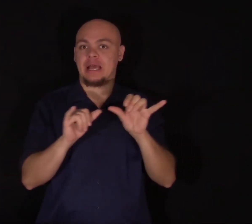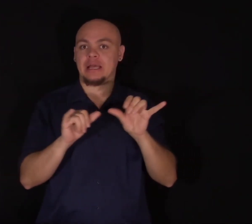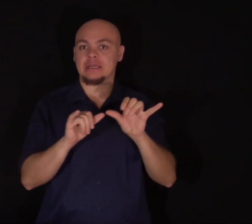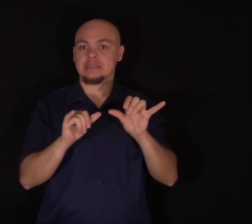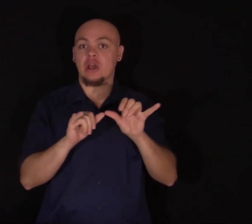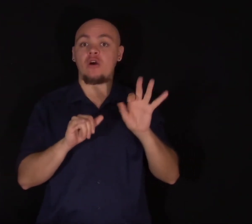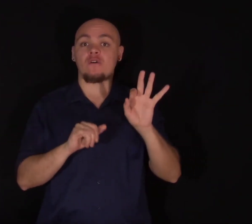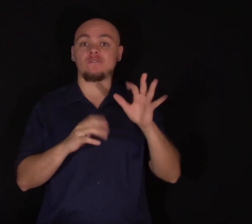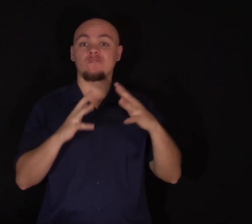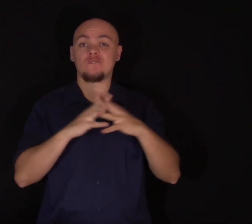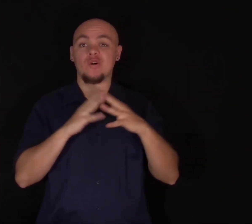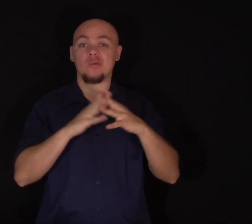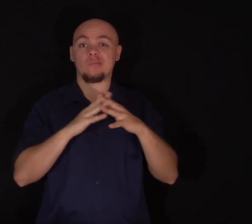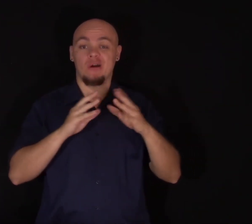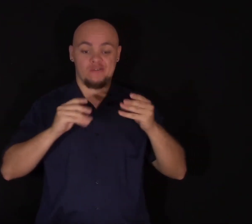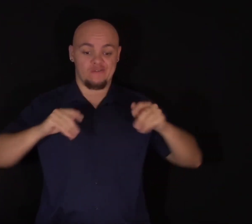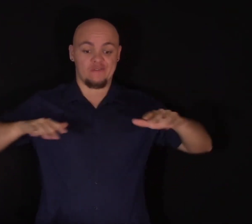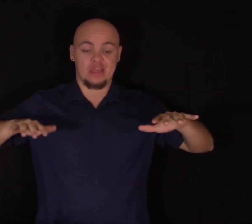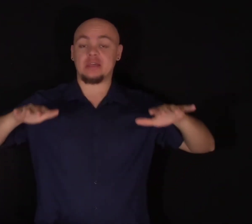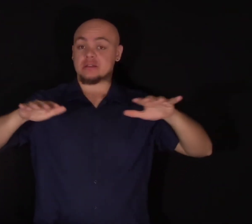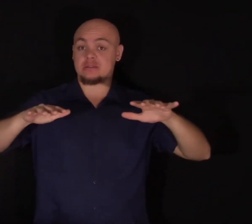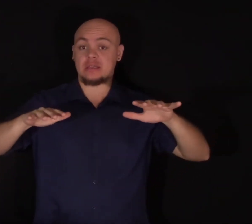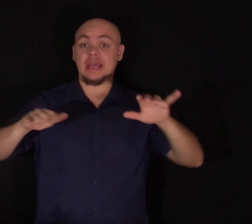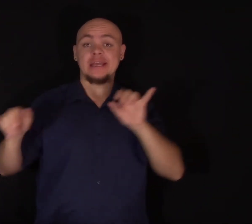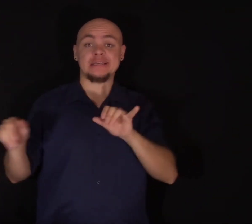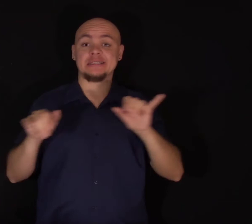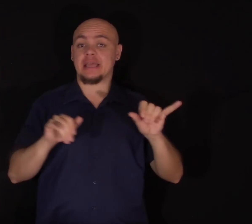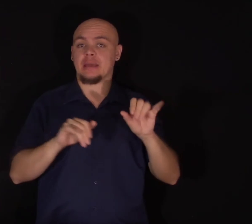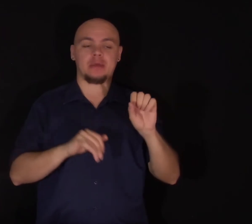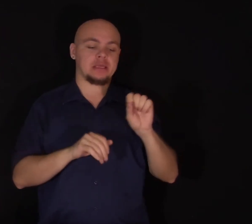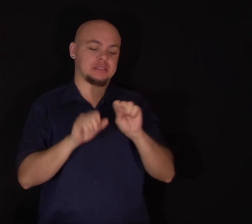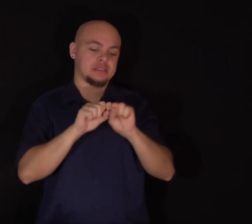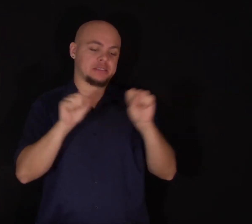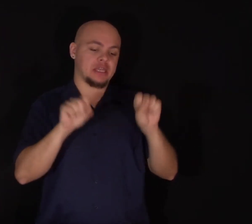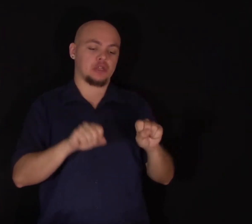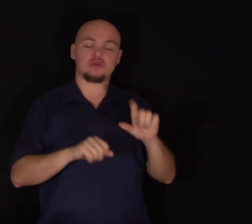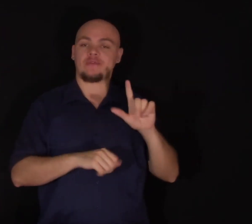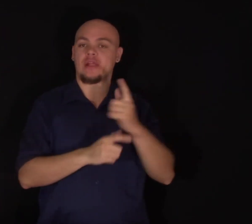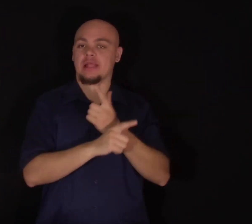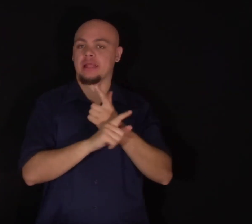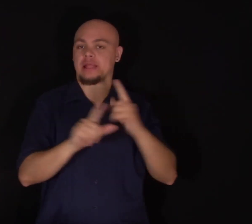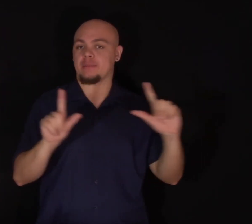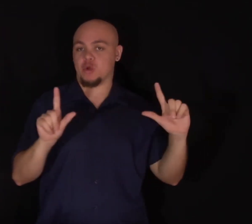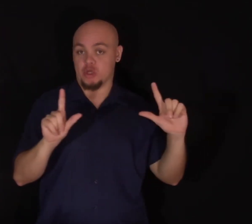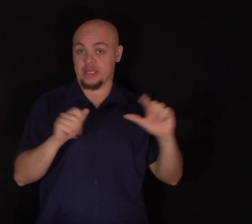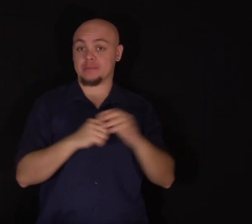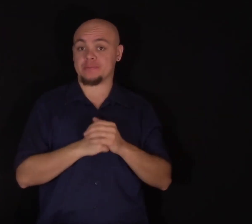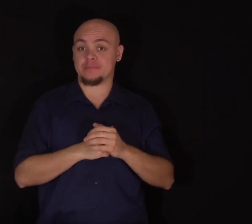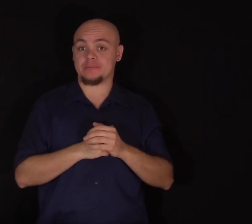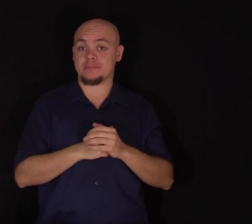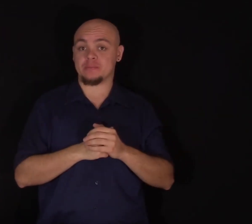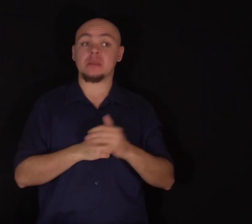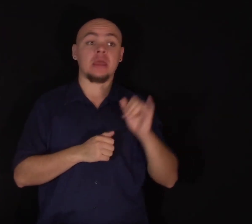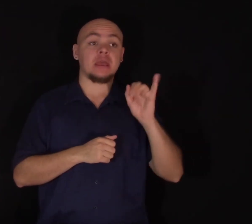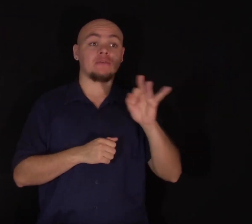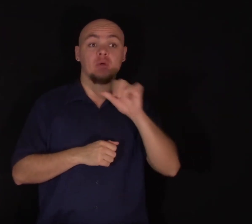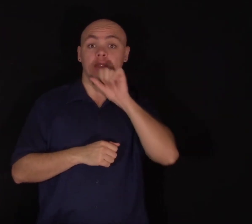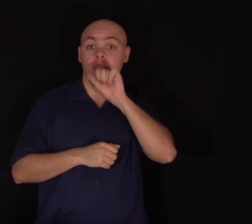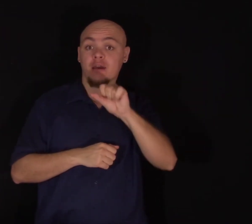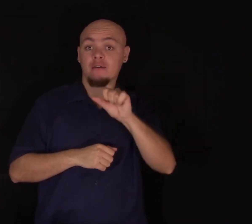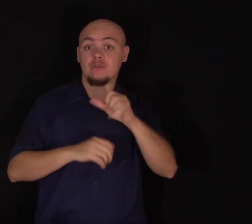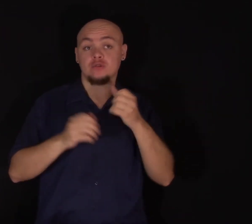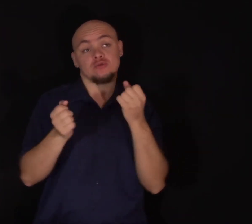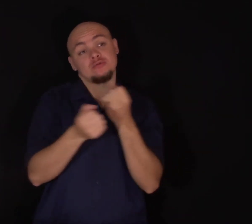Liberty. If you've ever wanted to be a tree hugger, a redwood's a great place to start, as long as you're cool with linking arms with 12 to 15 of your